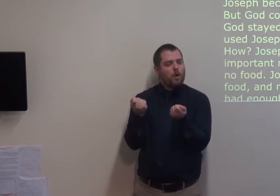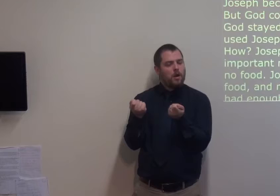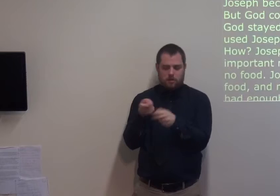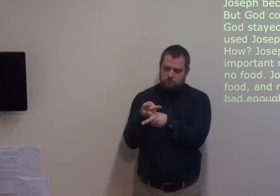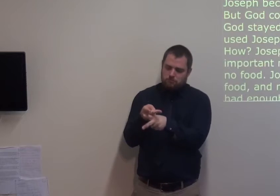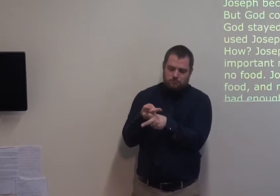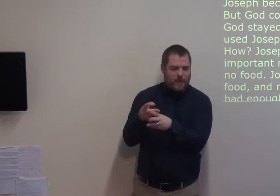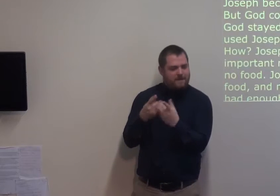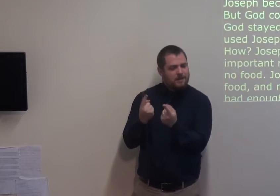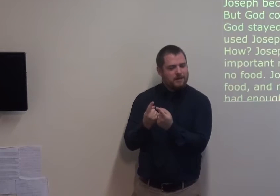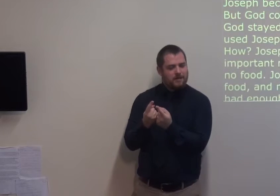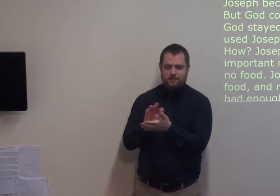God stayed with Joseph.